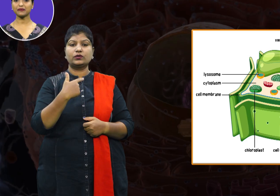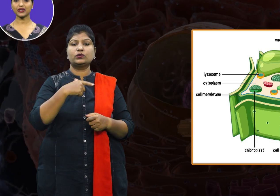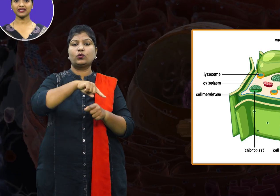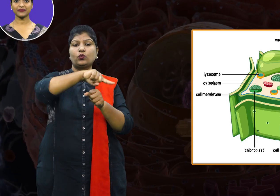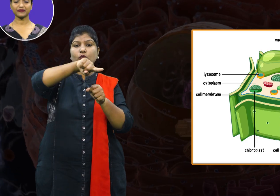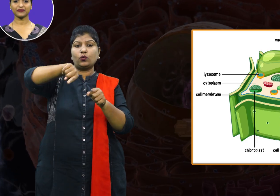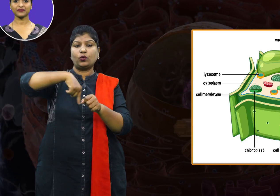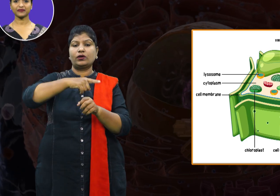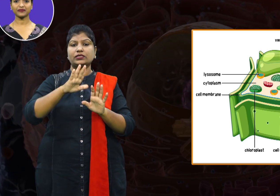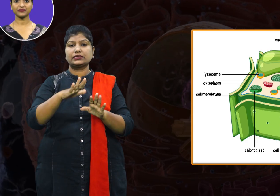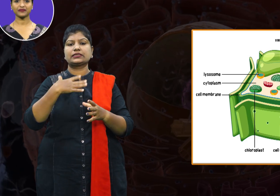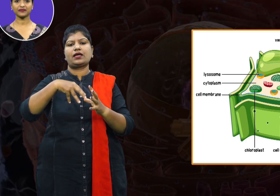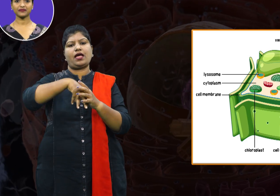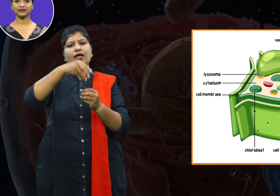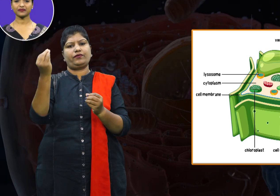cell membrane.